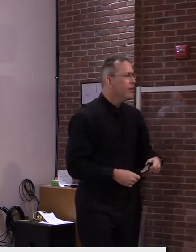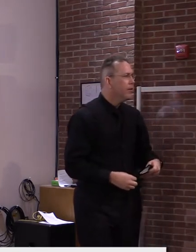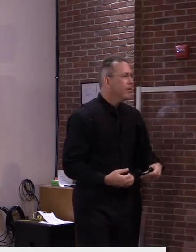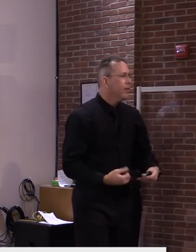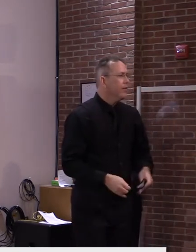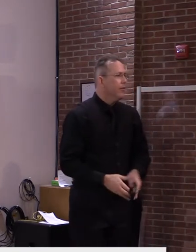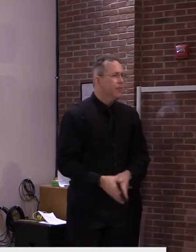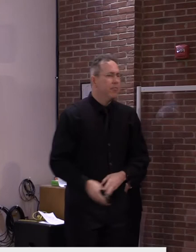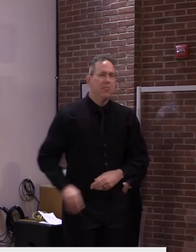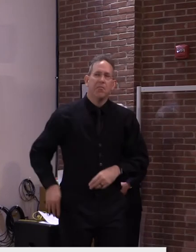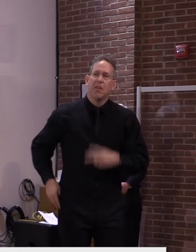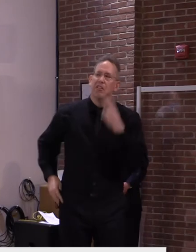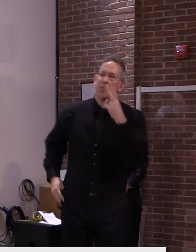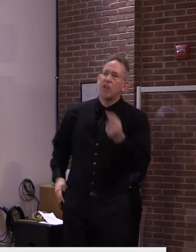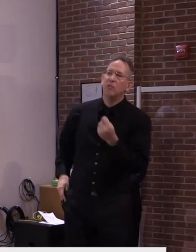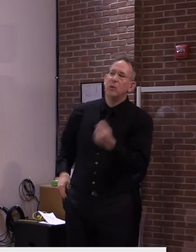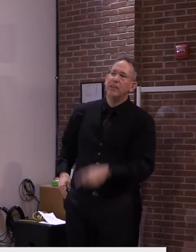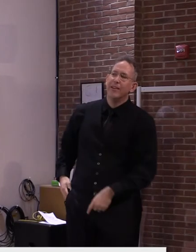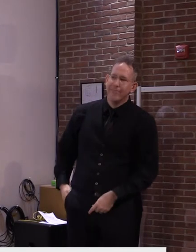Guy Page?